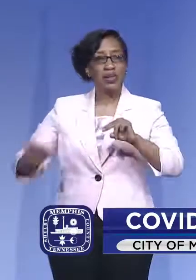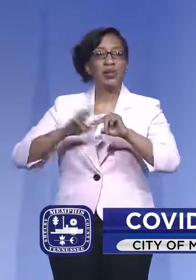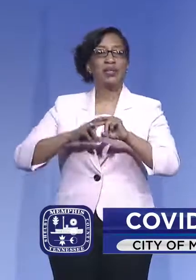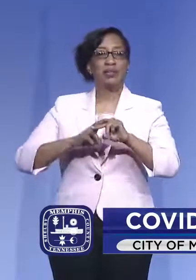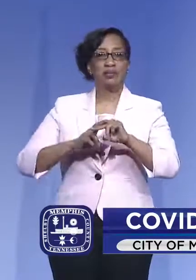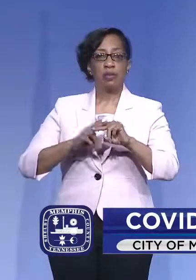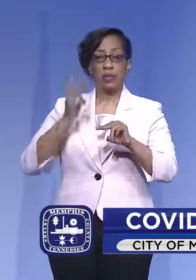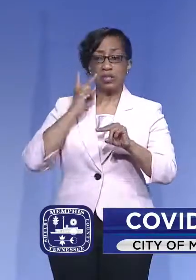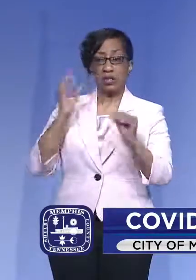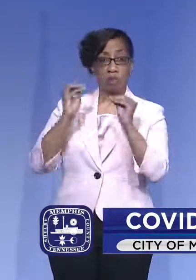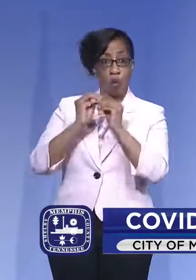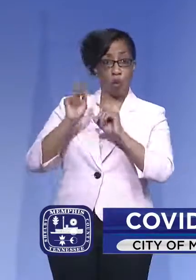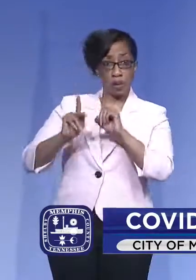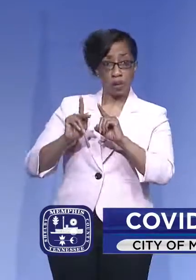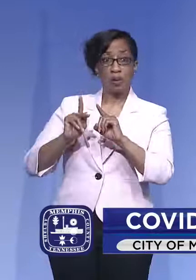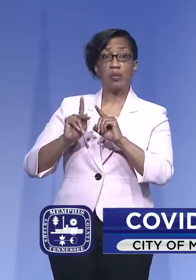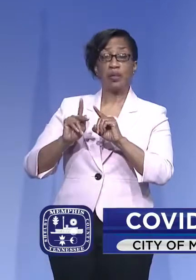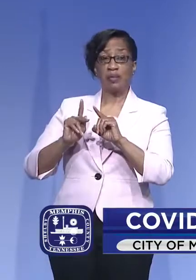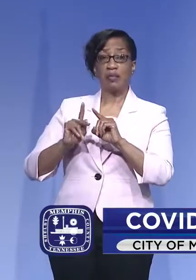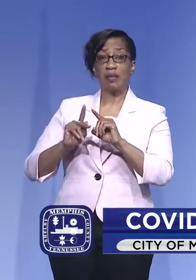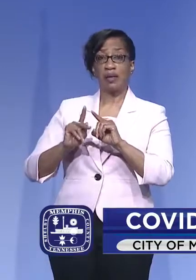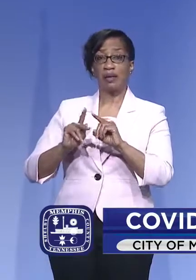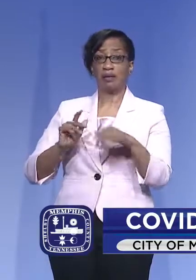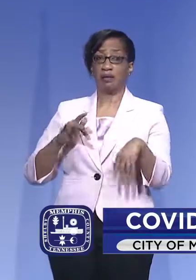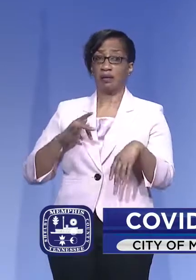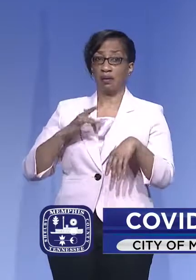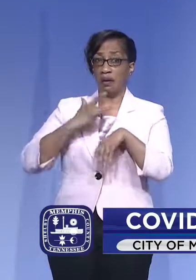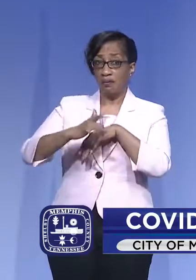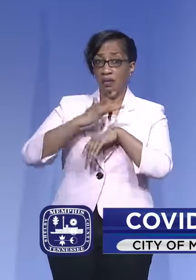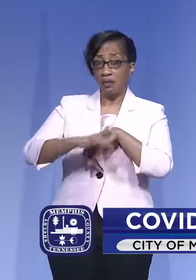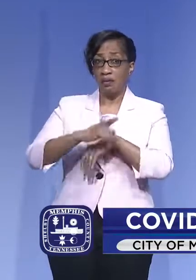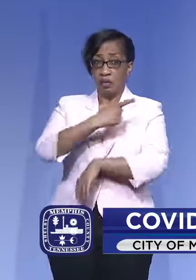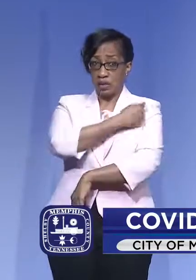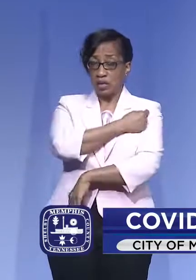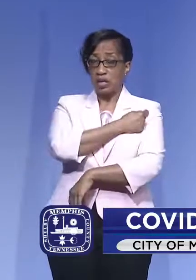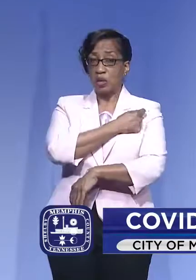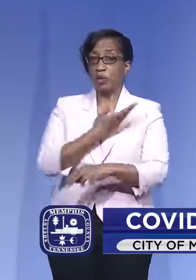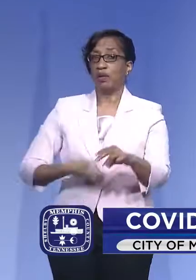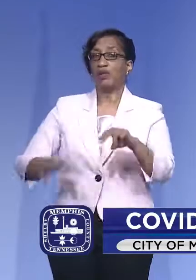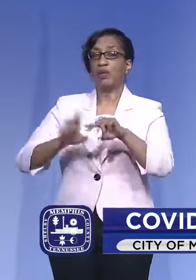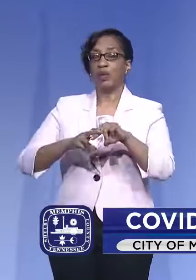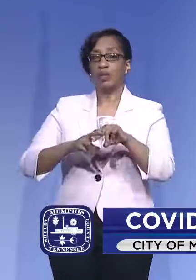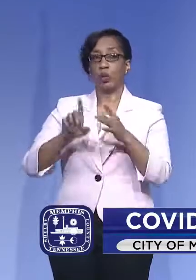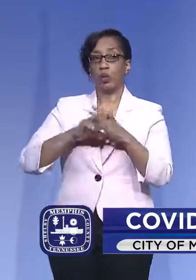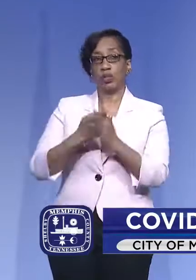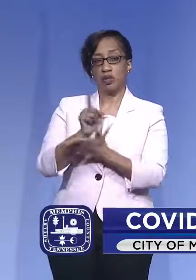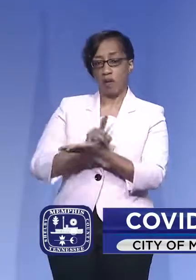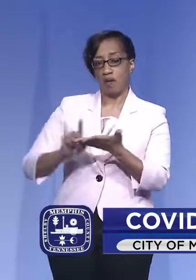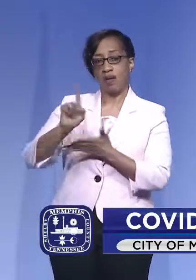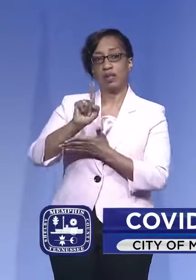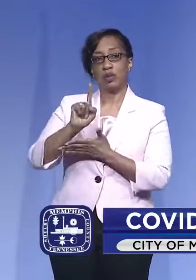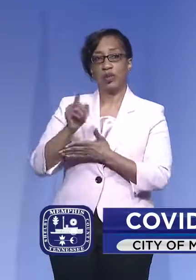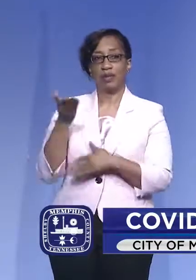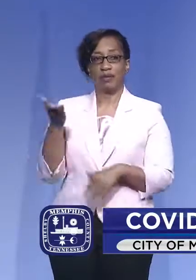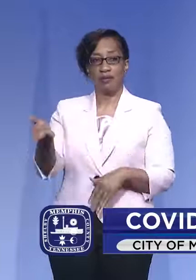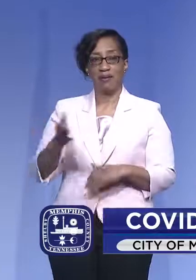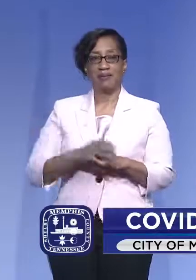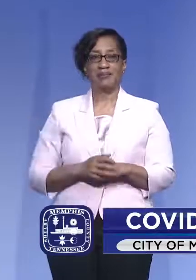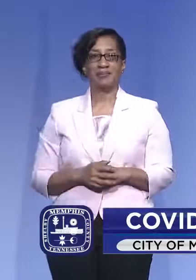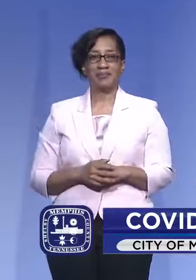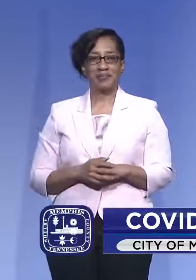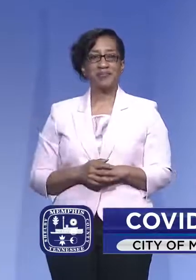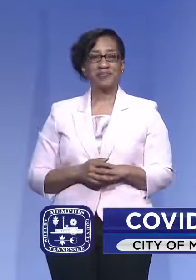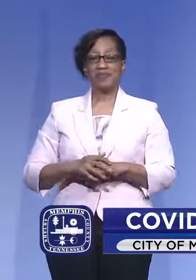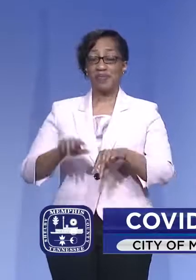As we see the demand, we will drive up the amount of allocation that we have at that site. But that's where we'll start next week. So look for